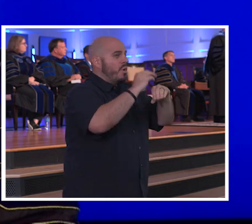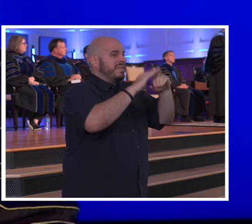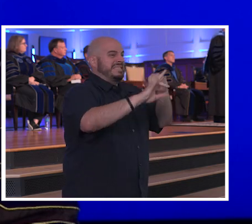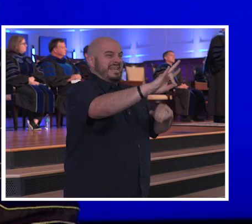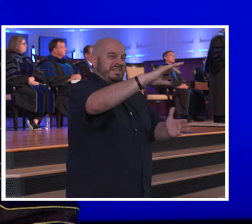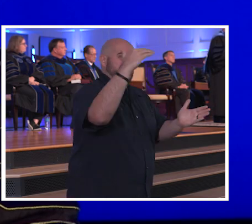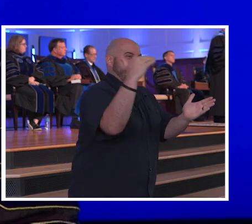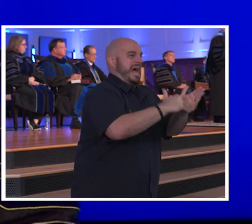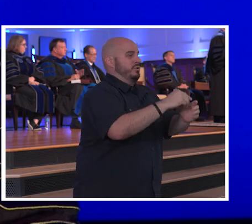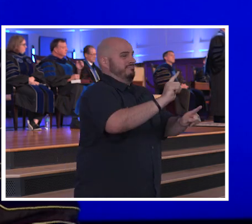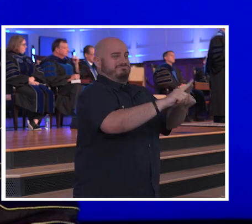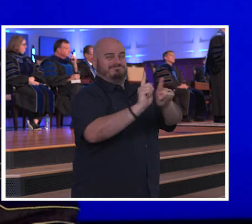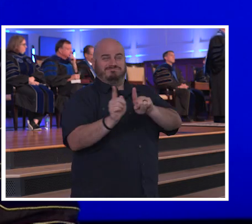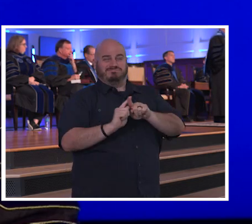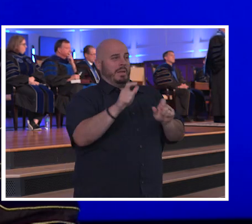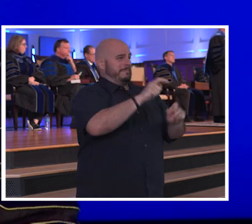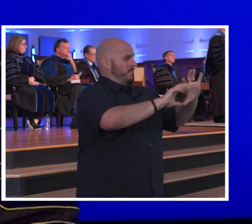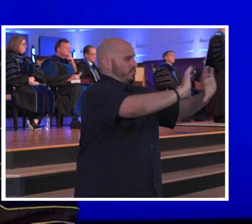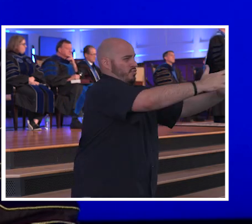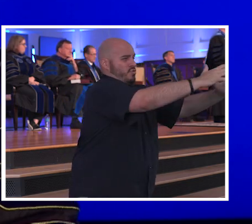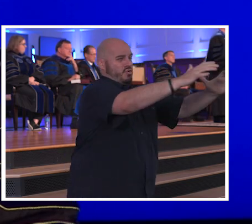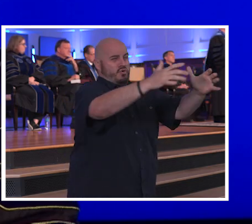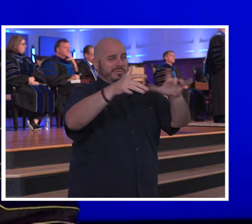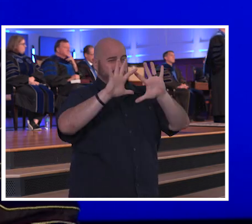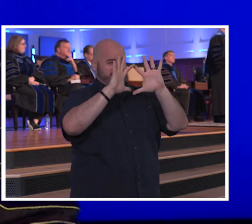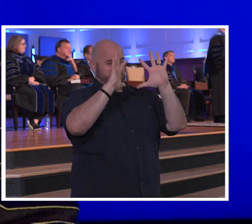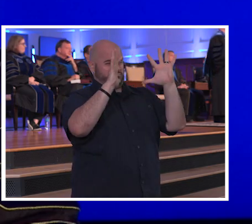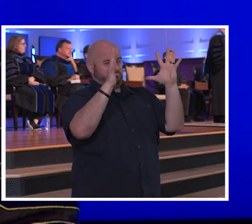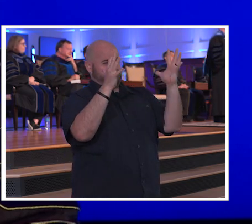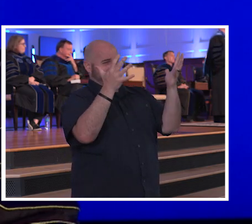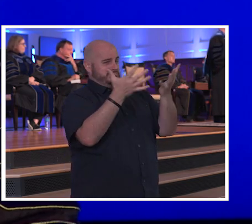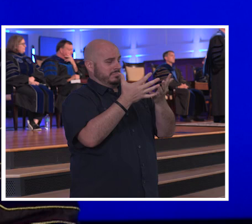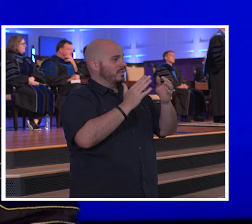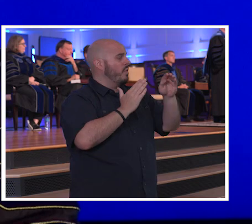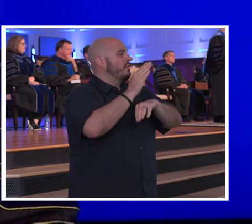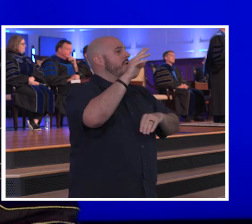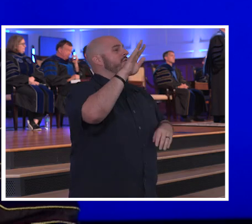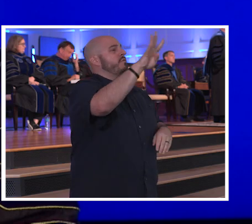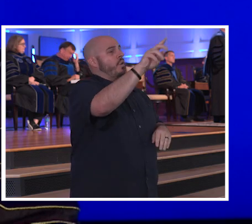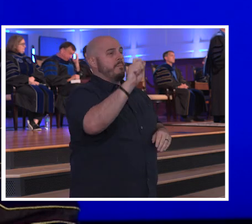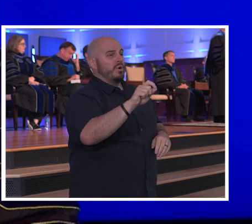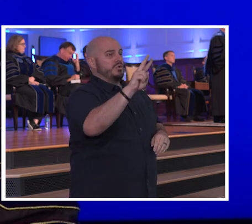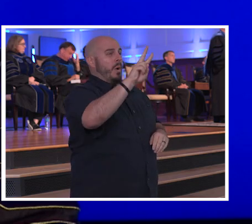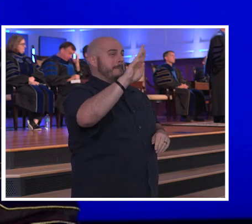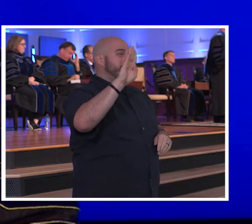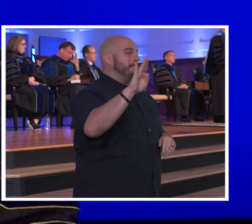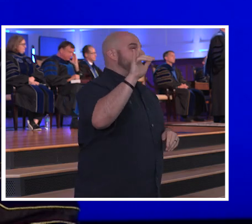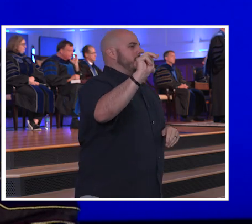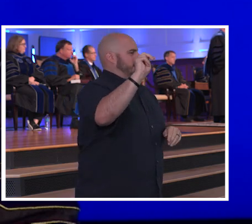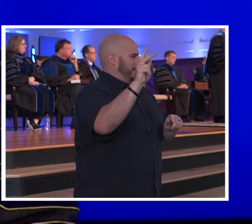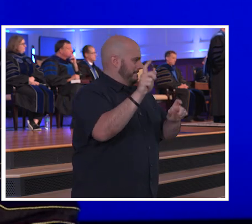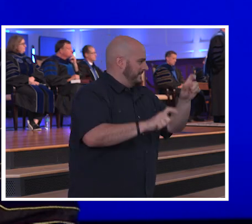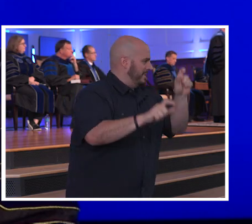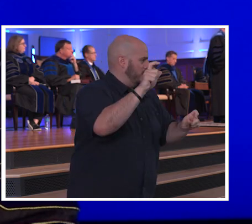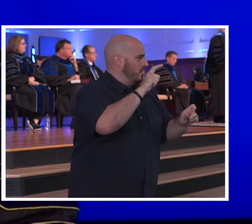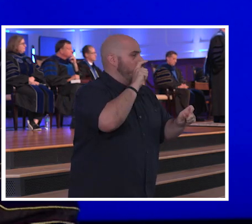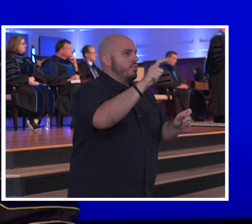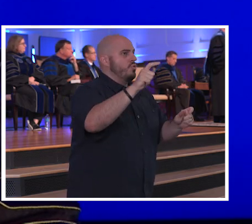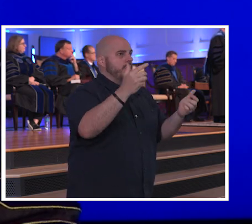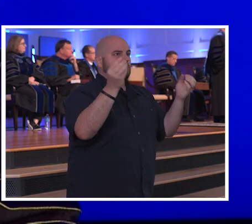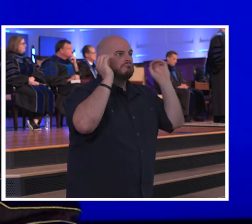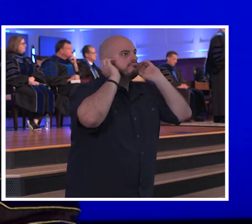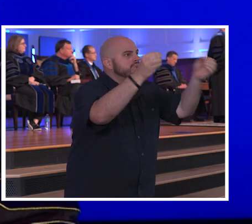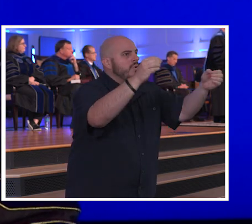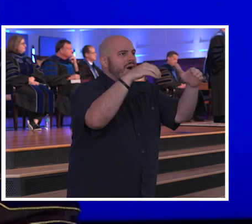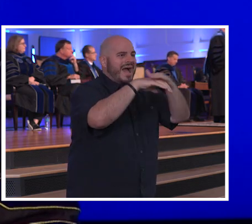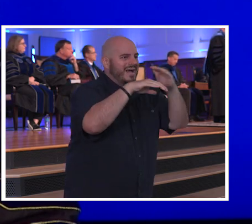today. Today, there's still more than 4.2 billion people who have no access to the